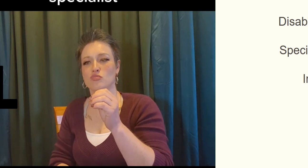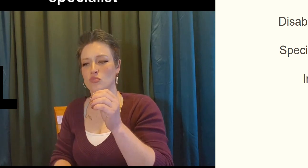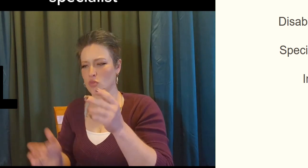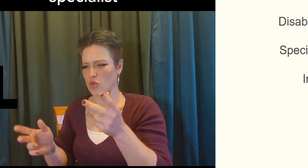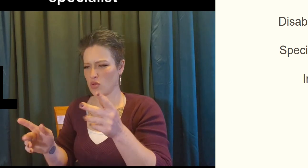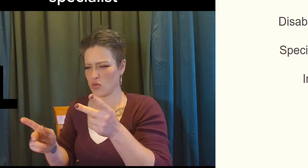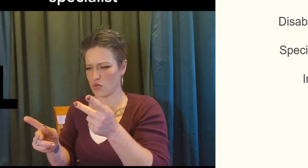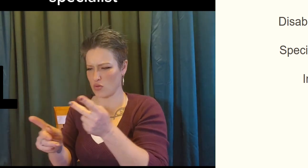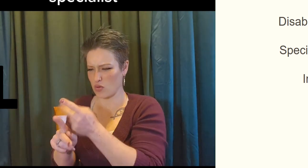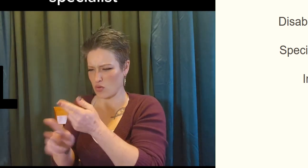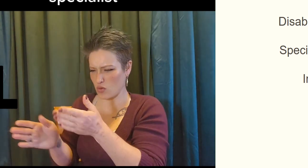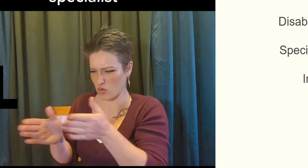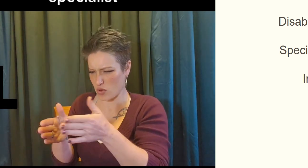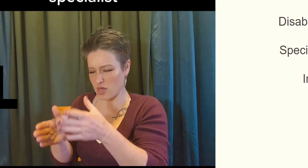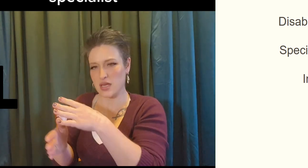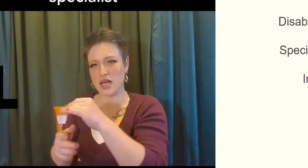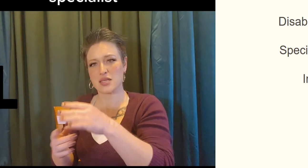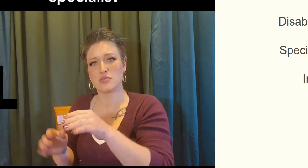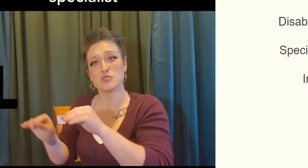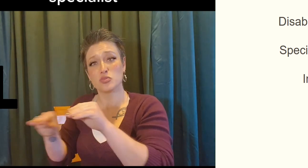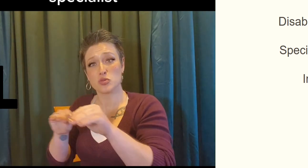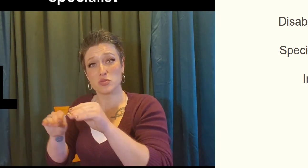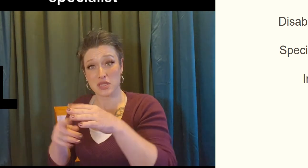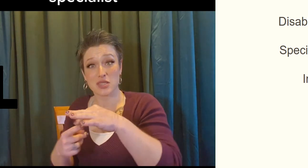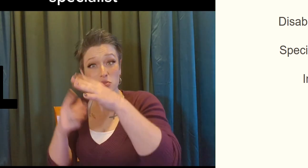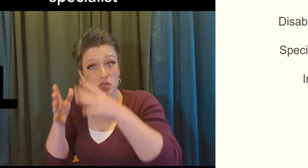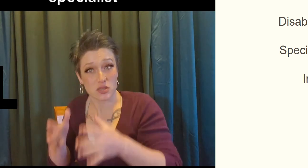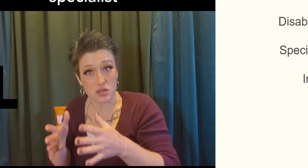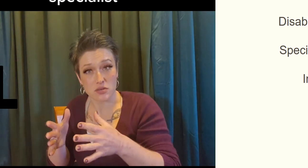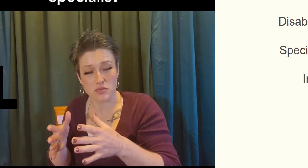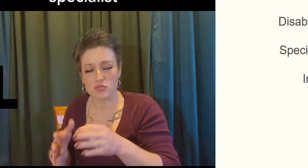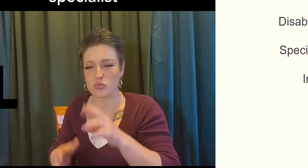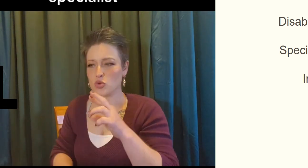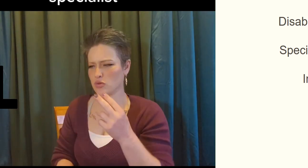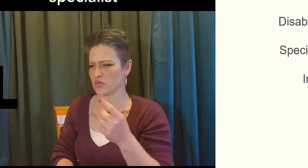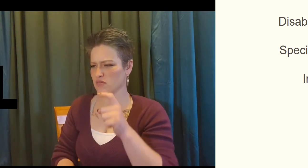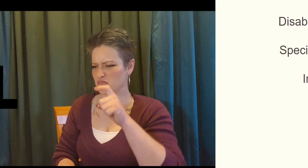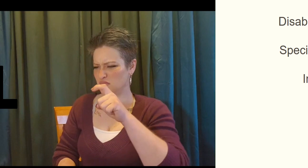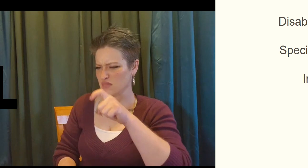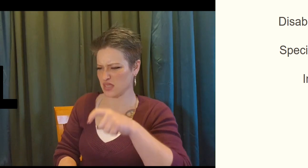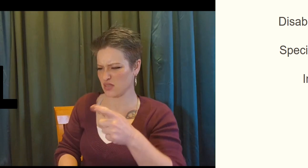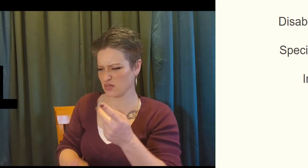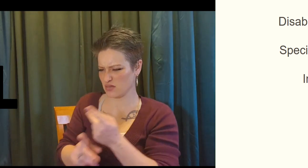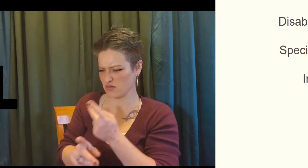they need to work with the orientation and mobility specialist.